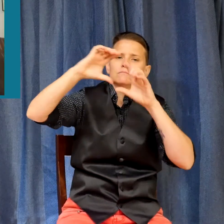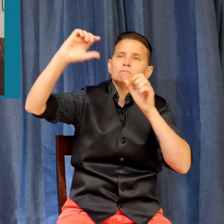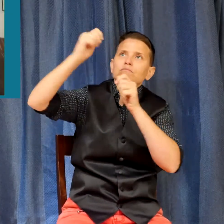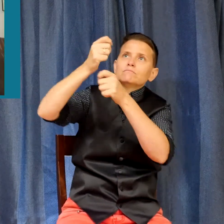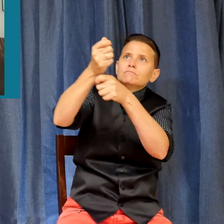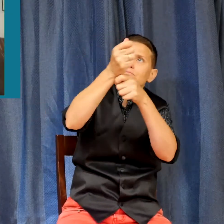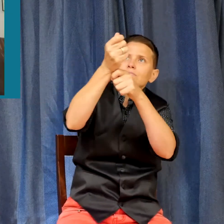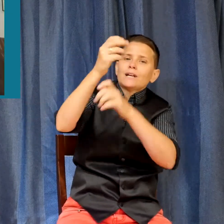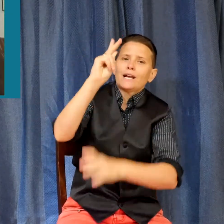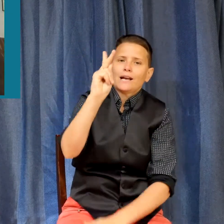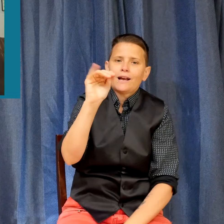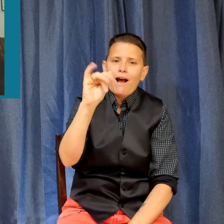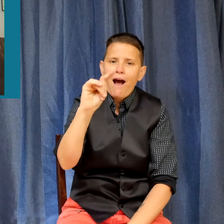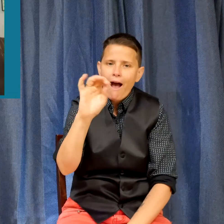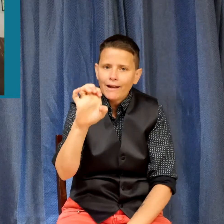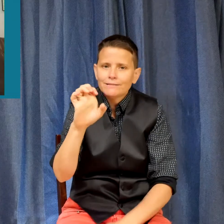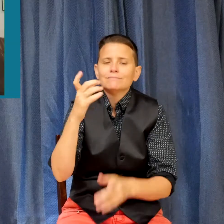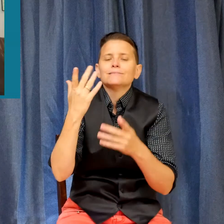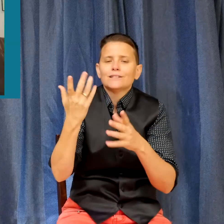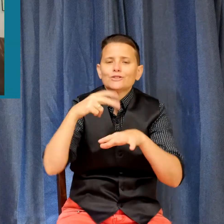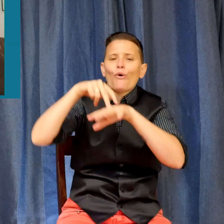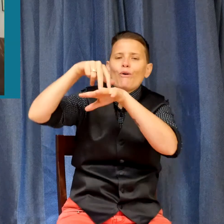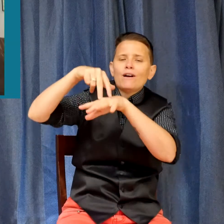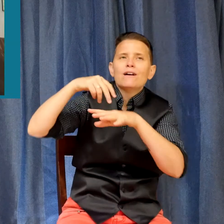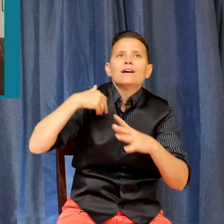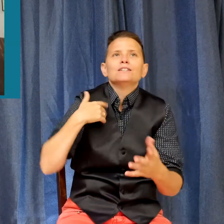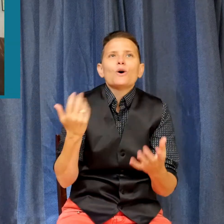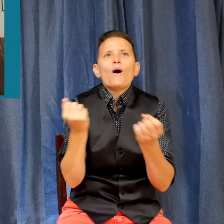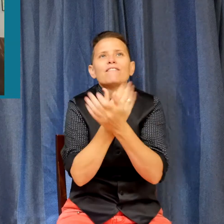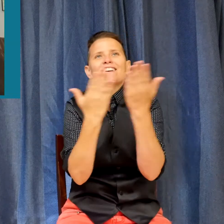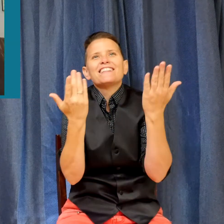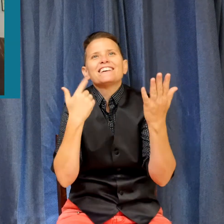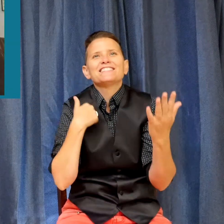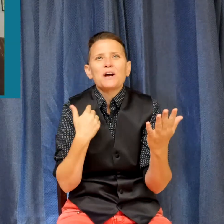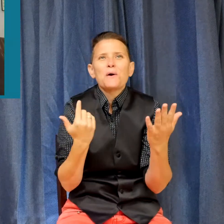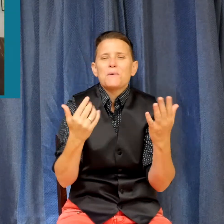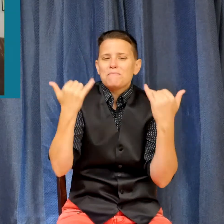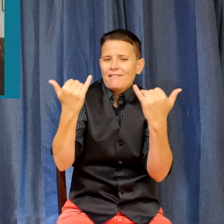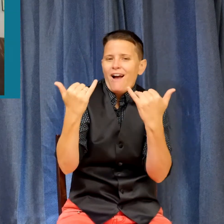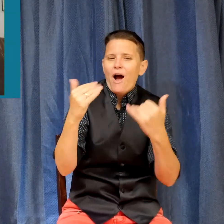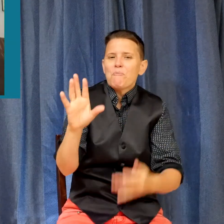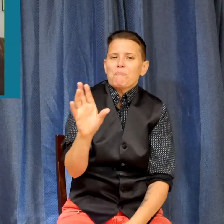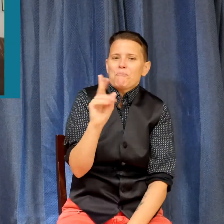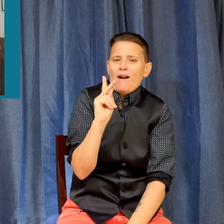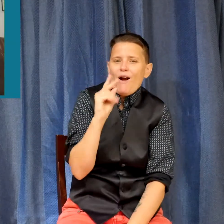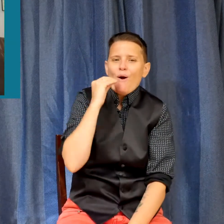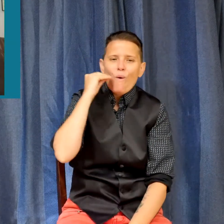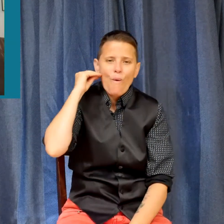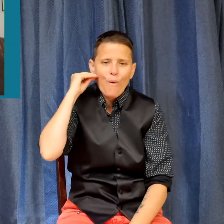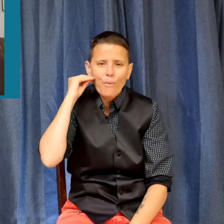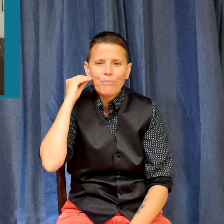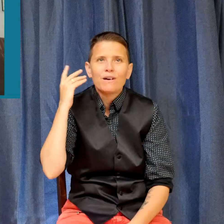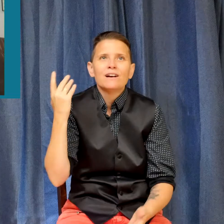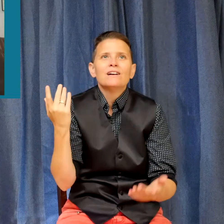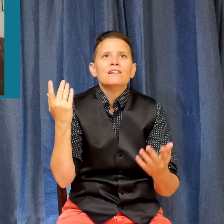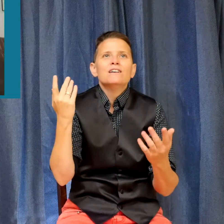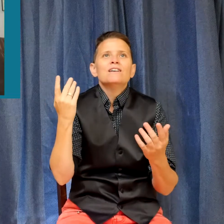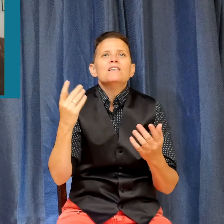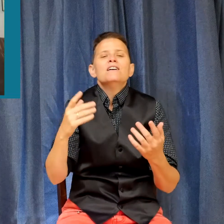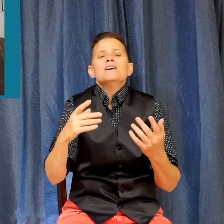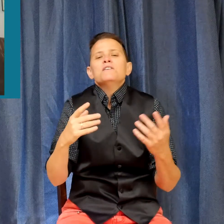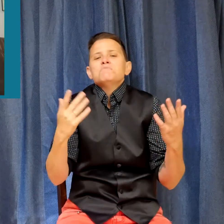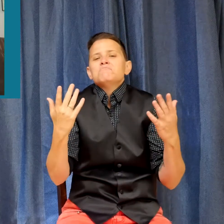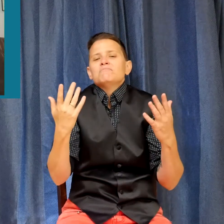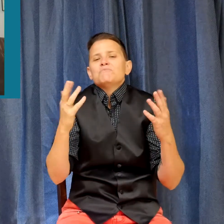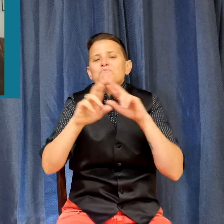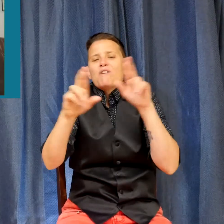time. But everything that's great has to go somewhere, and it brings me back home. So now I'm back home, ready to rock and